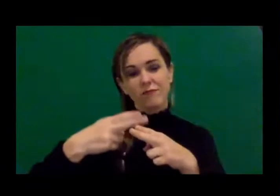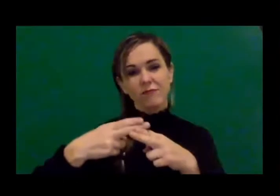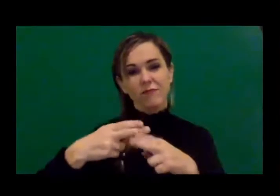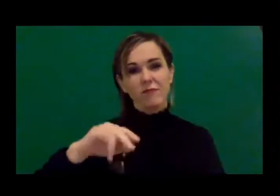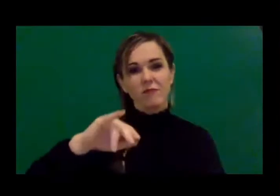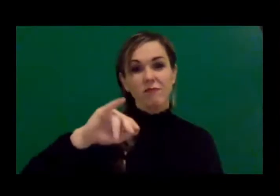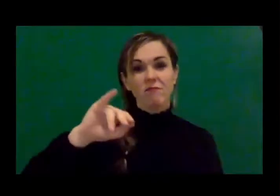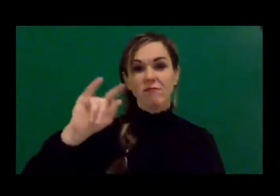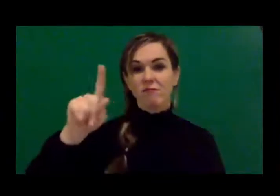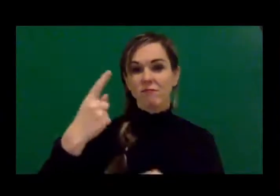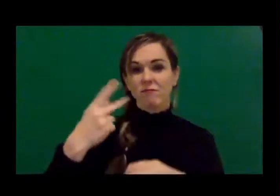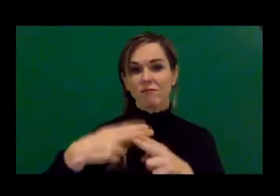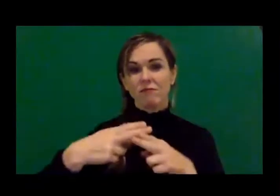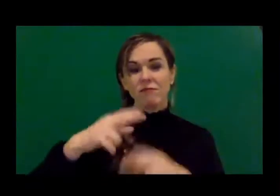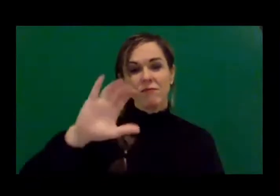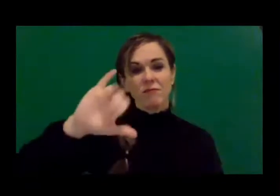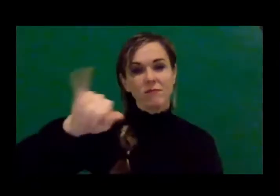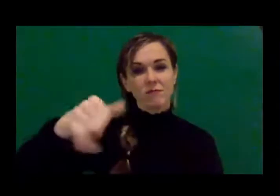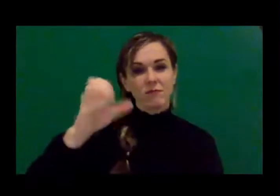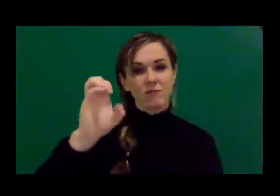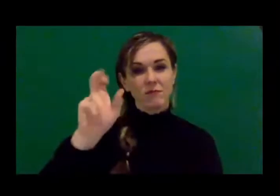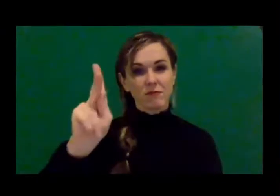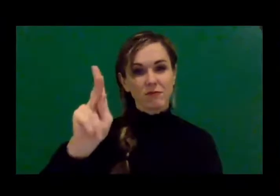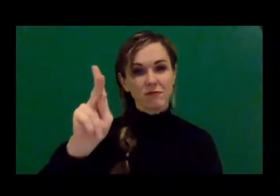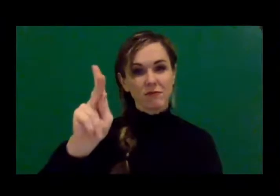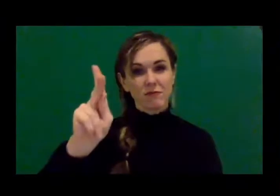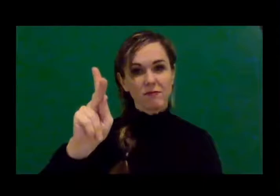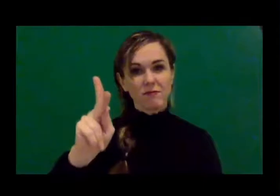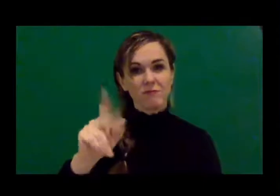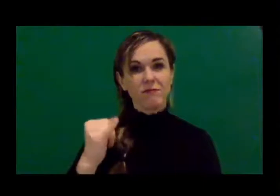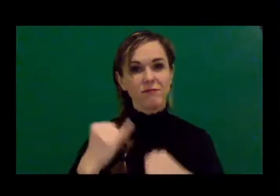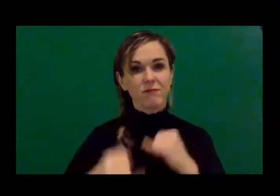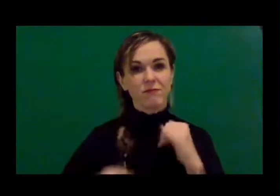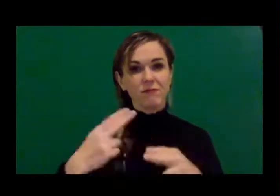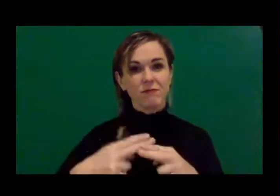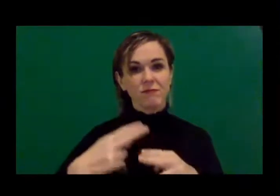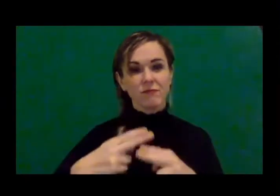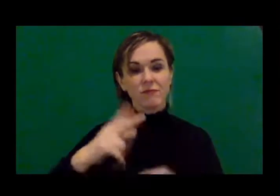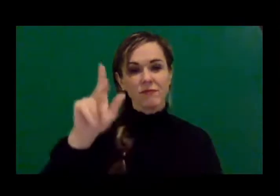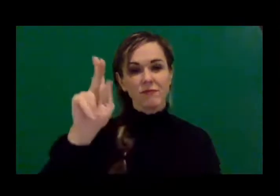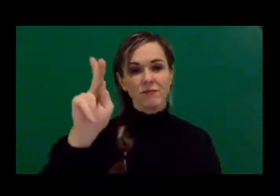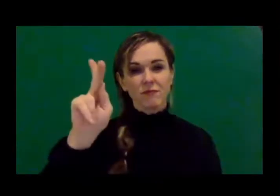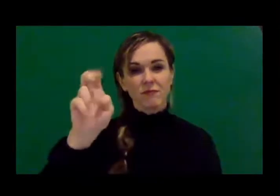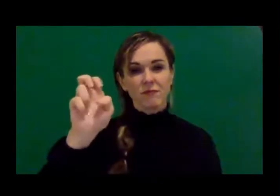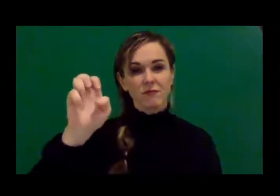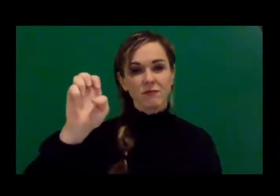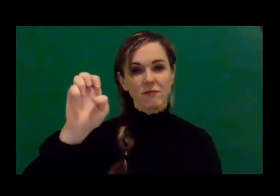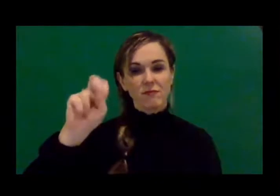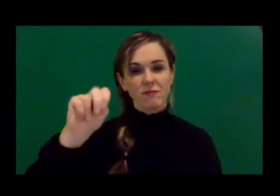is Jack, last name Kent.